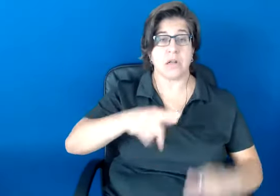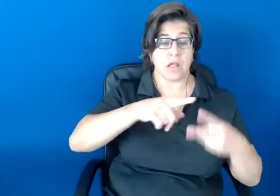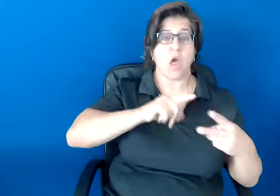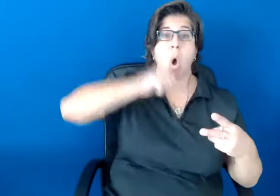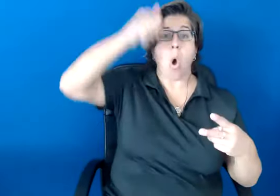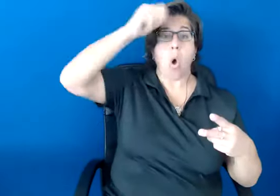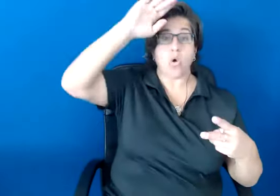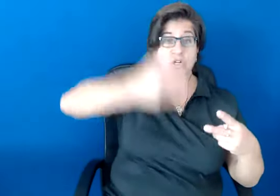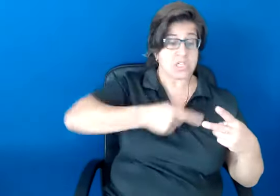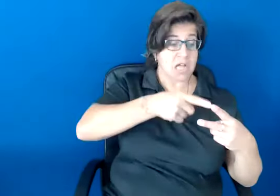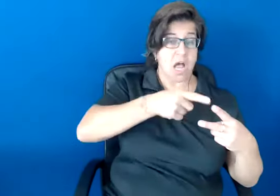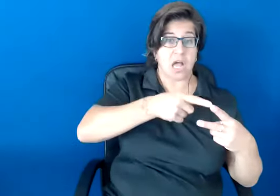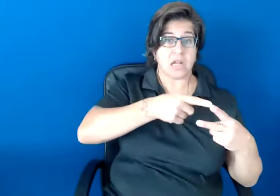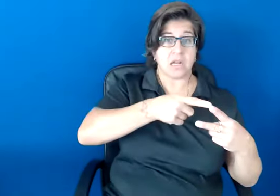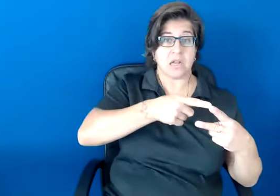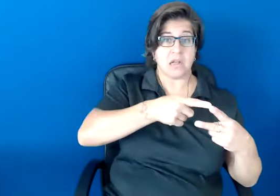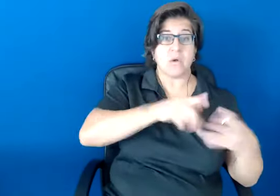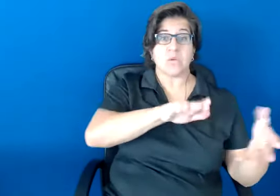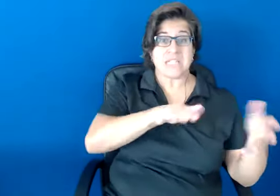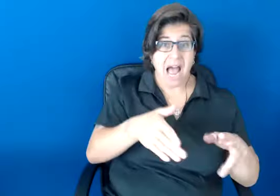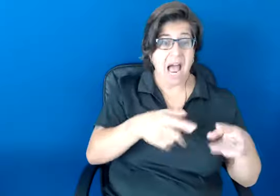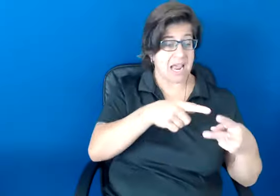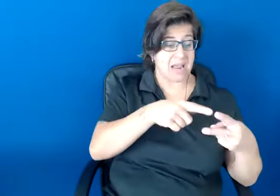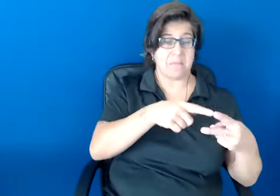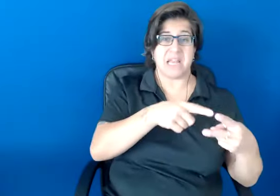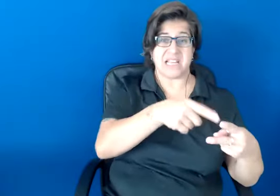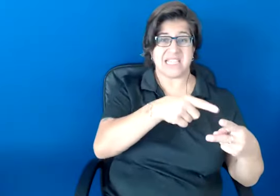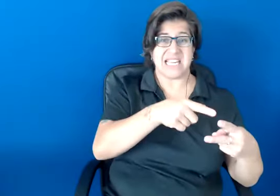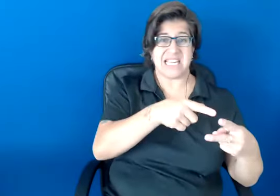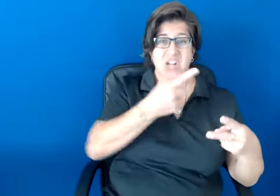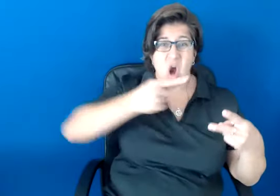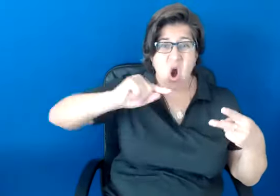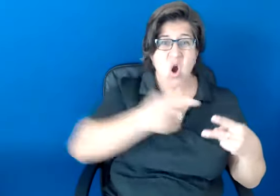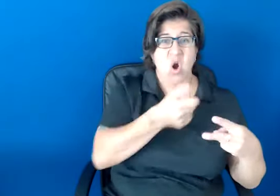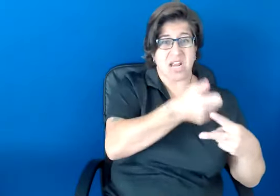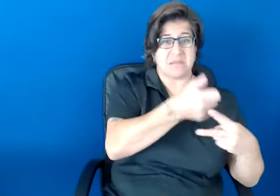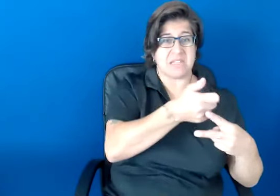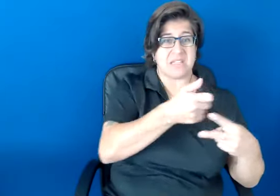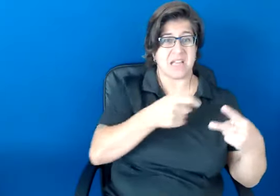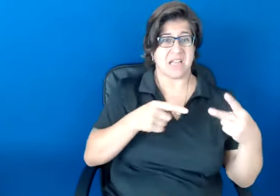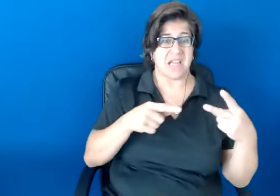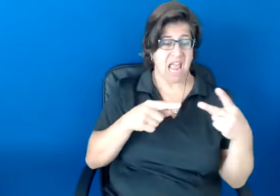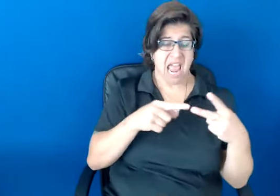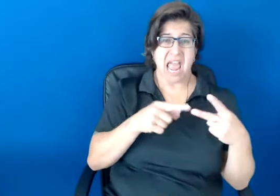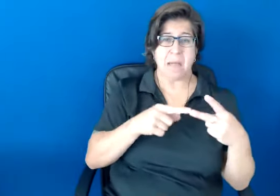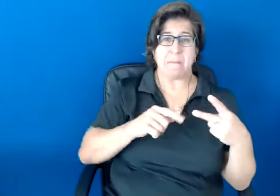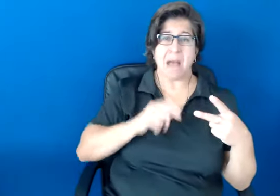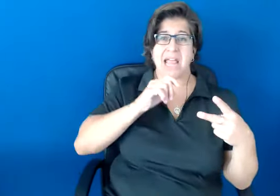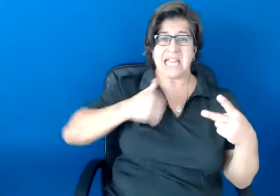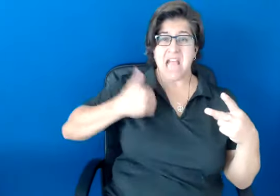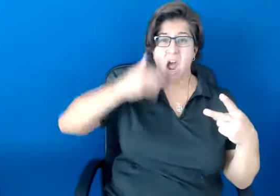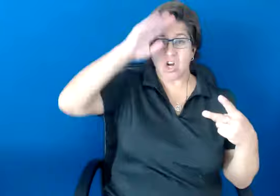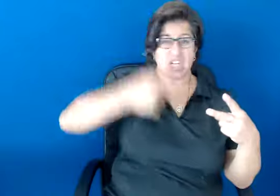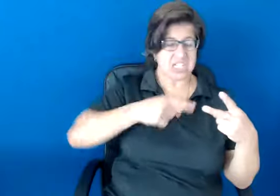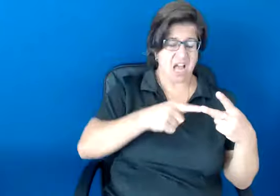dying because he mutilated himself, and my youngest son was down on Venice Beach running, drugging, and drinking, and